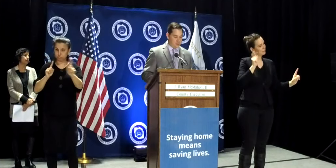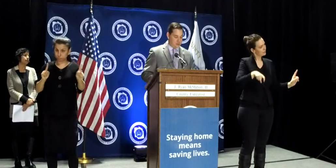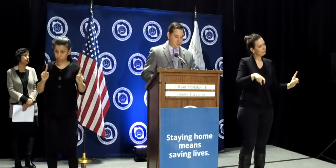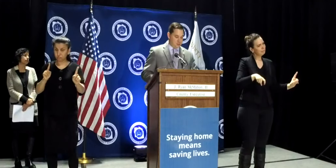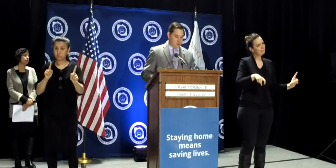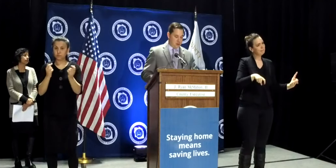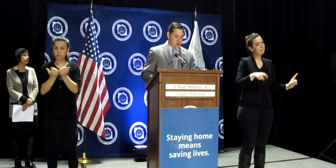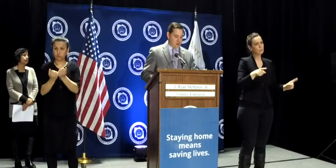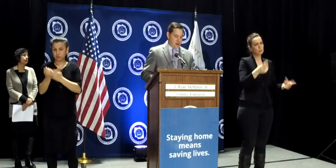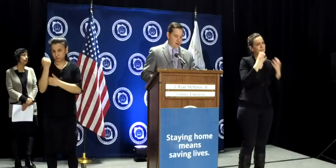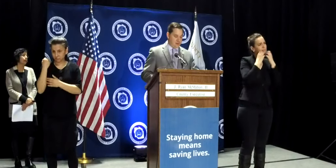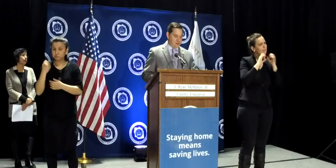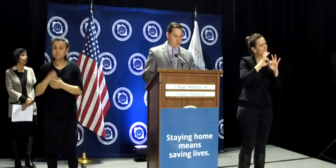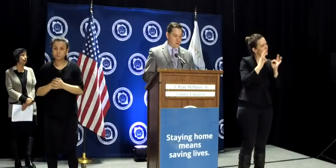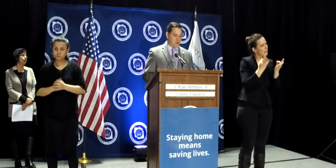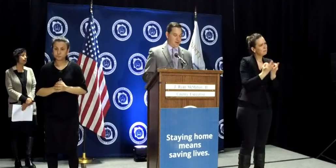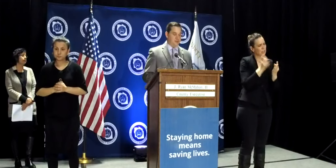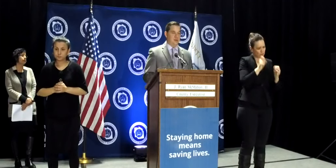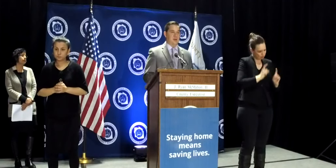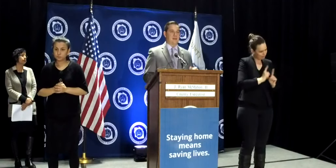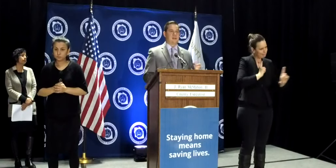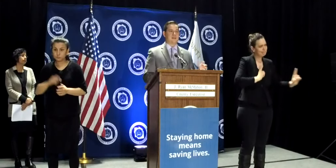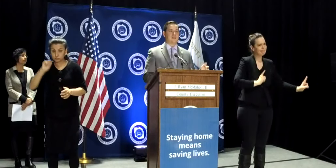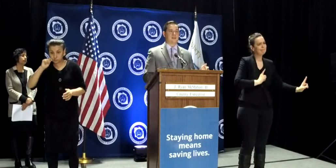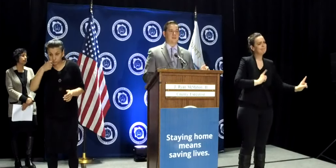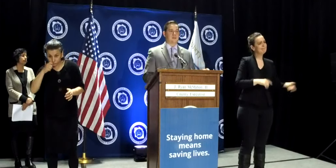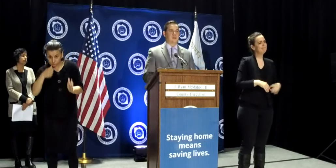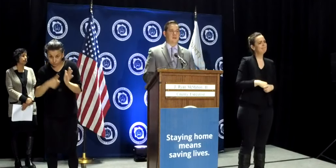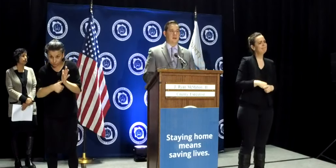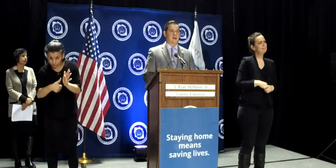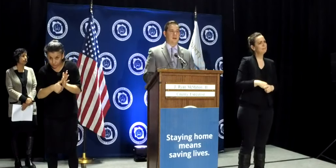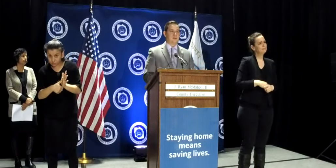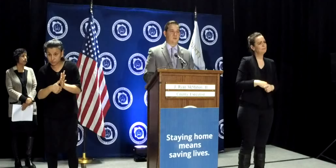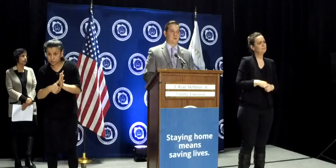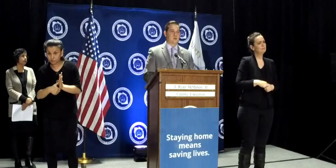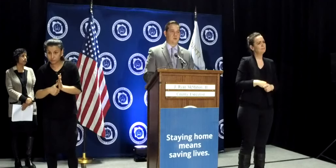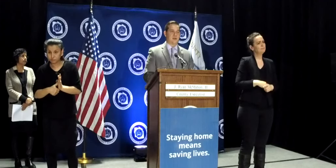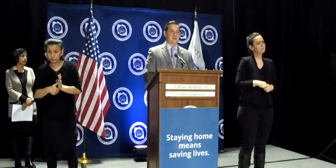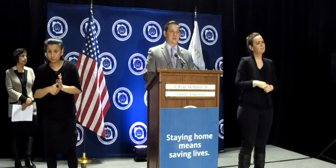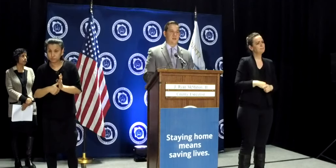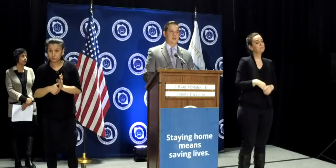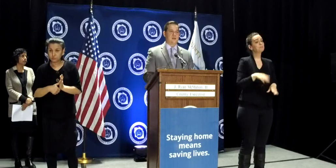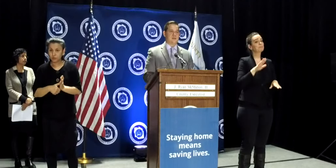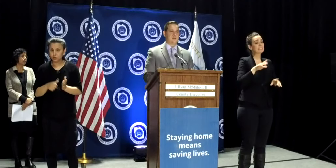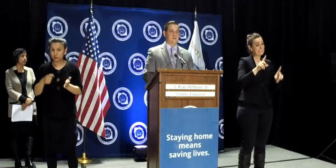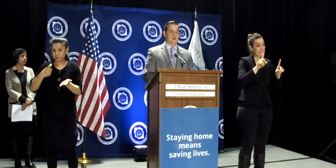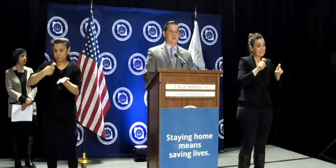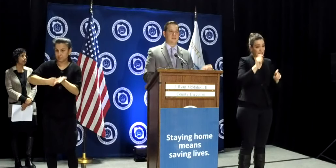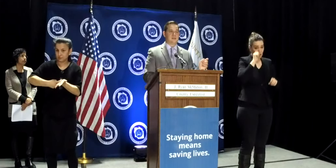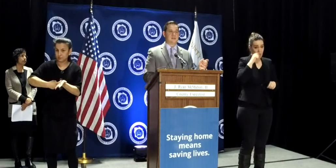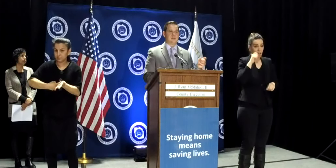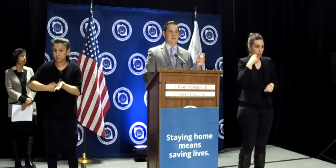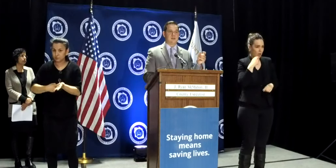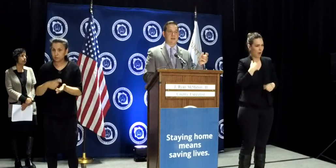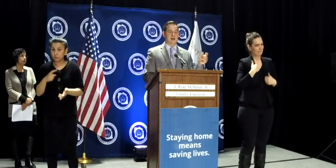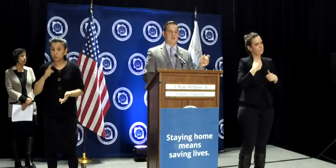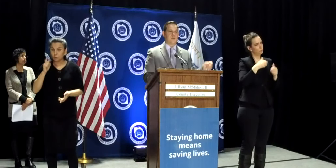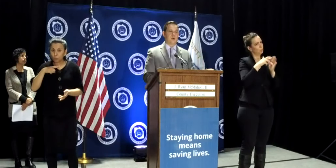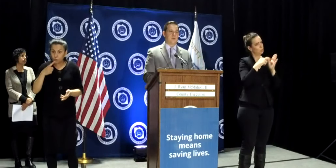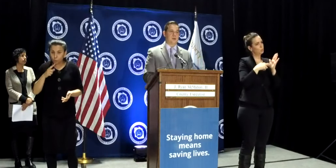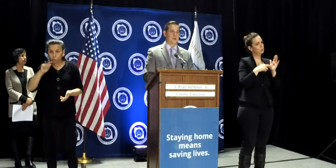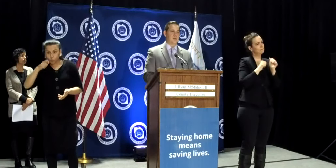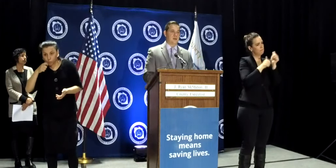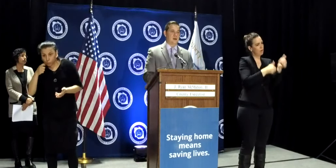Testing. Again, there's criteria on testing. The criteria is given by the CDC and the State